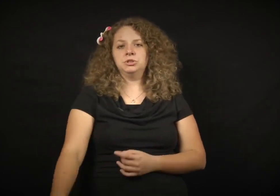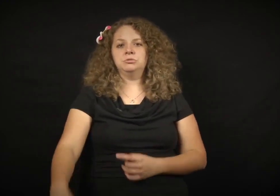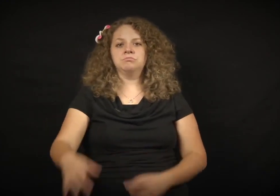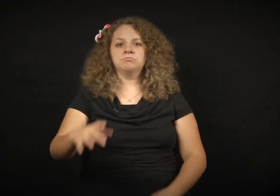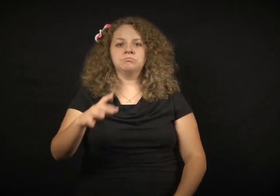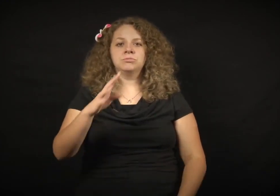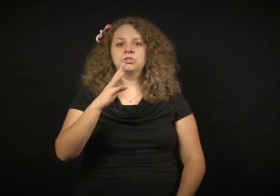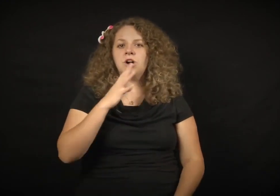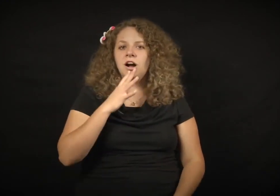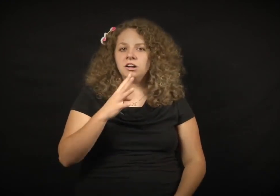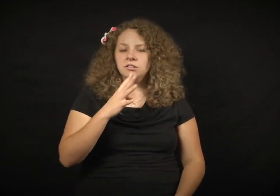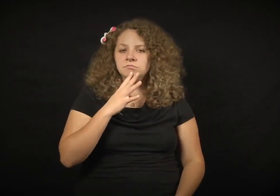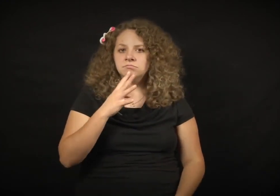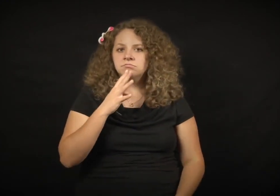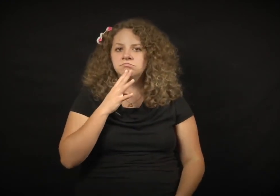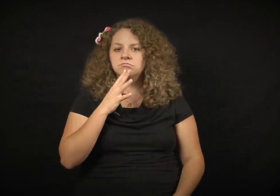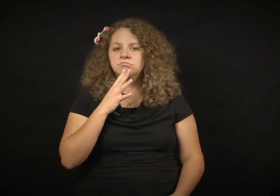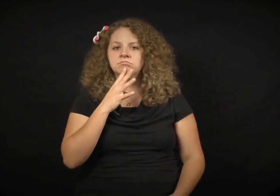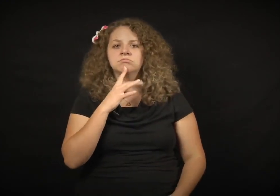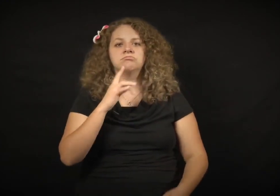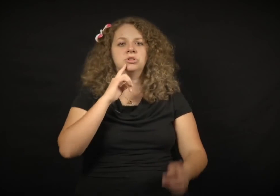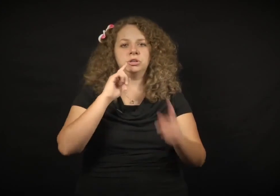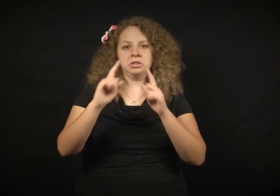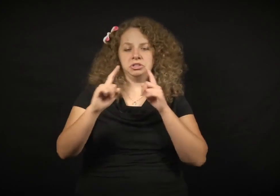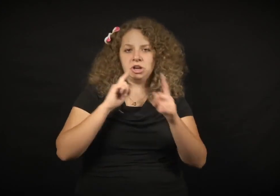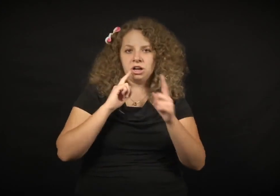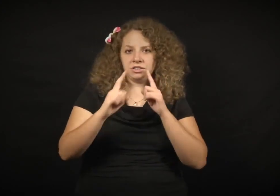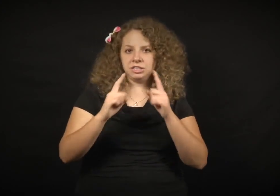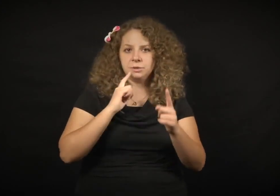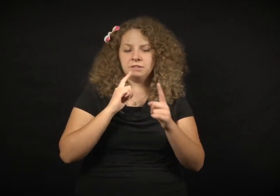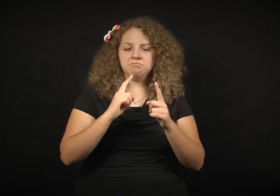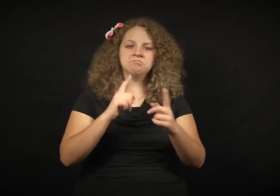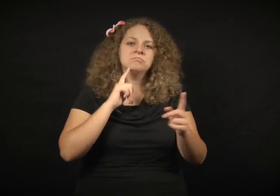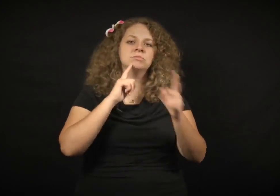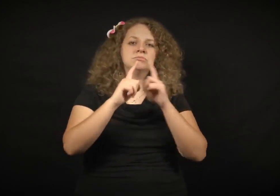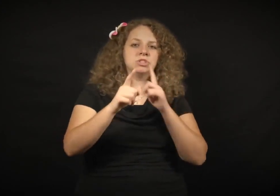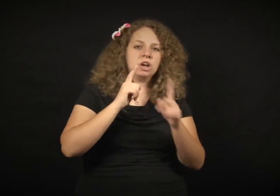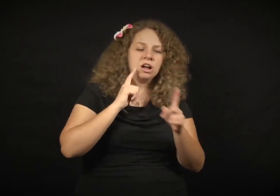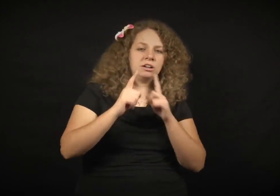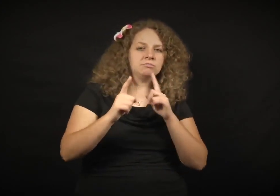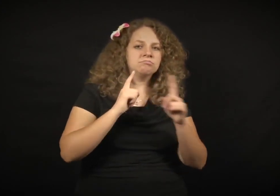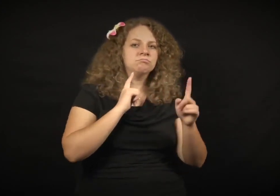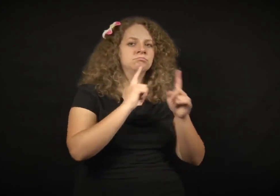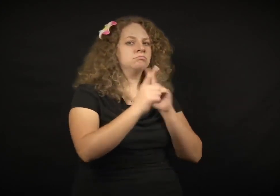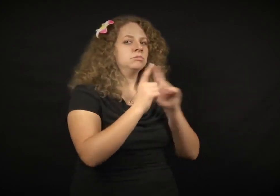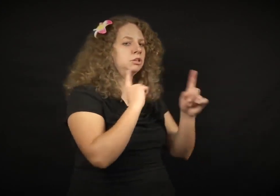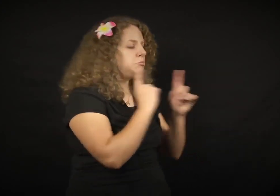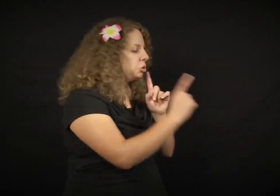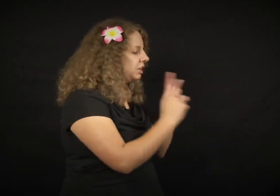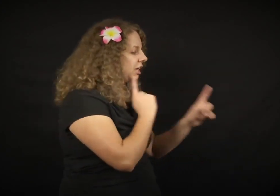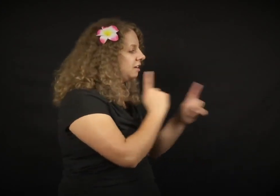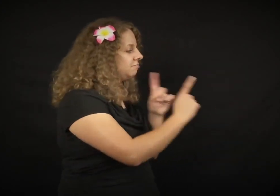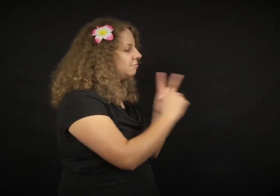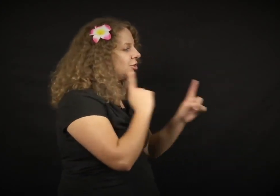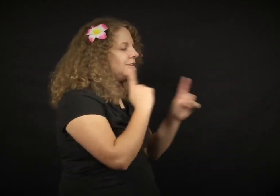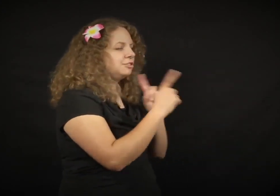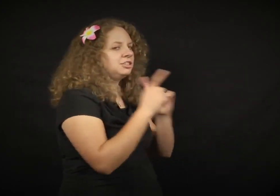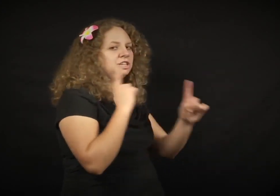To talk, or you can talk this way. Talk, communicate,